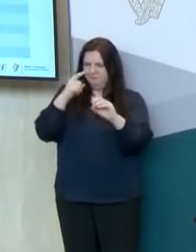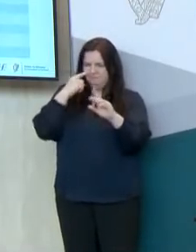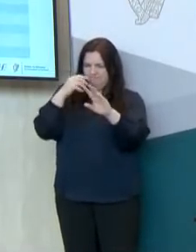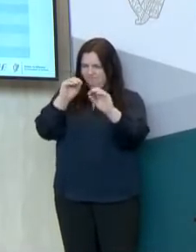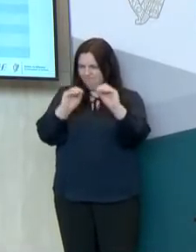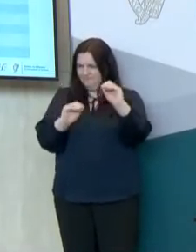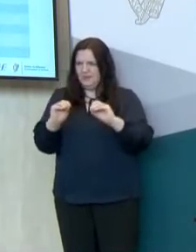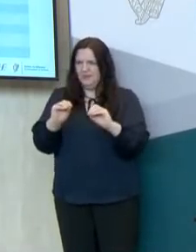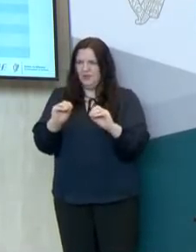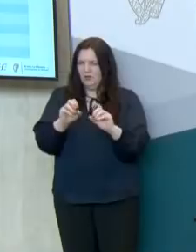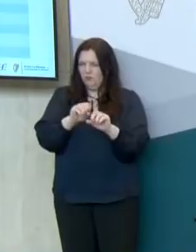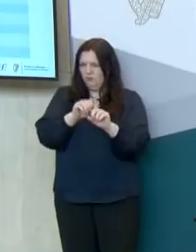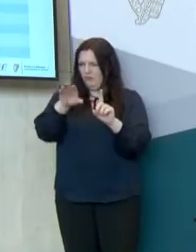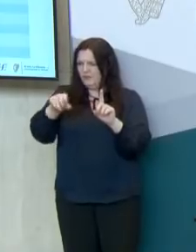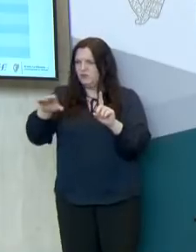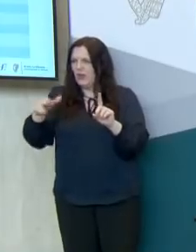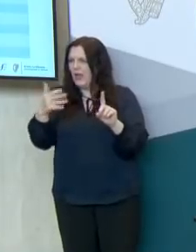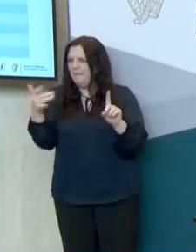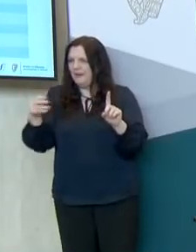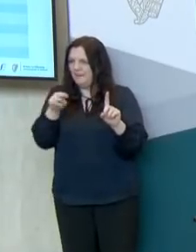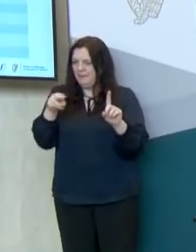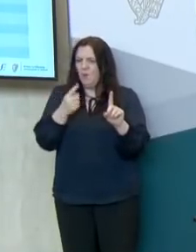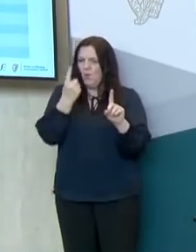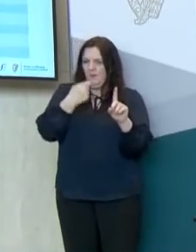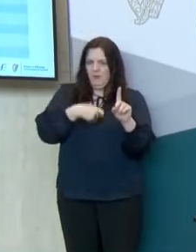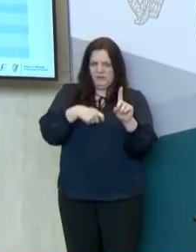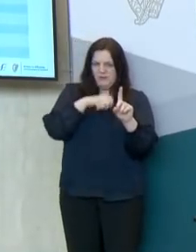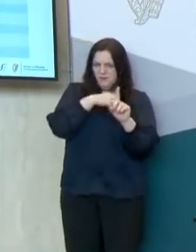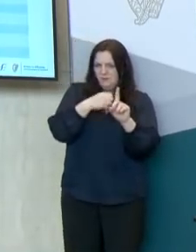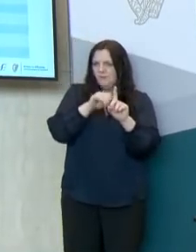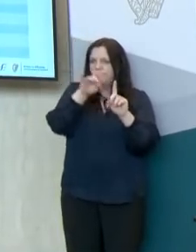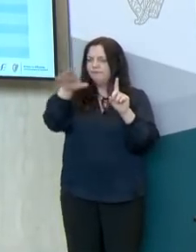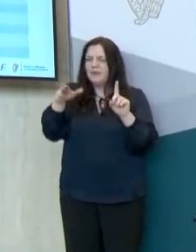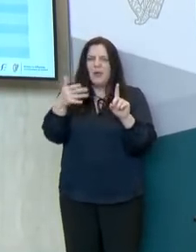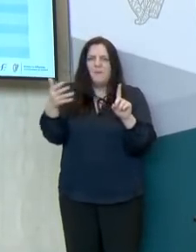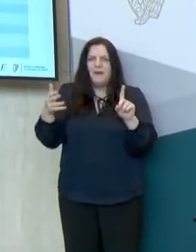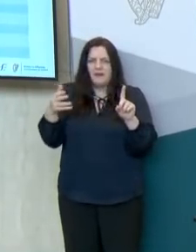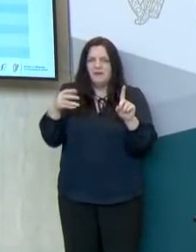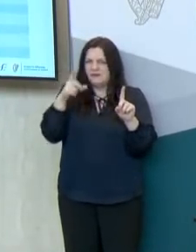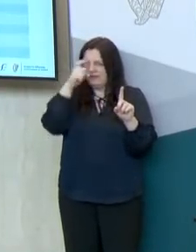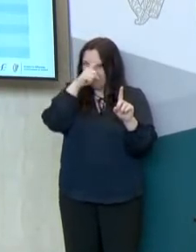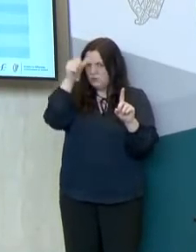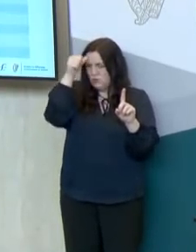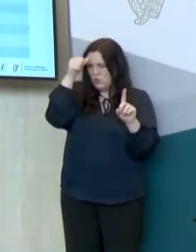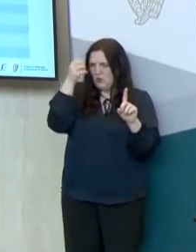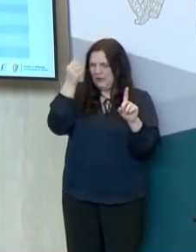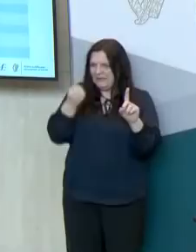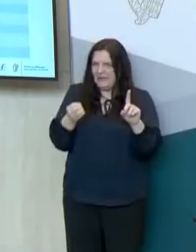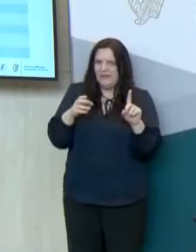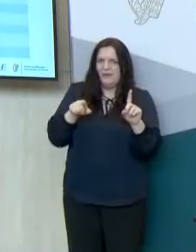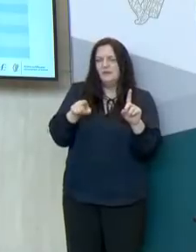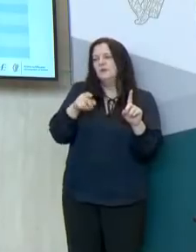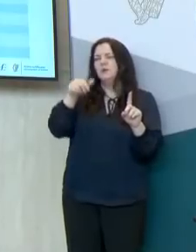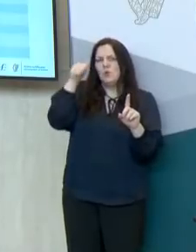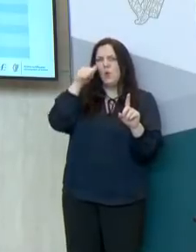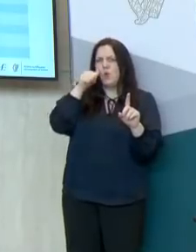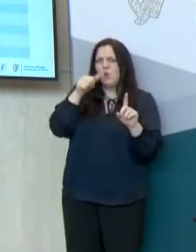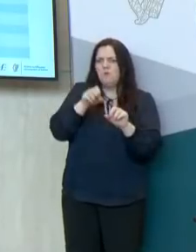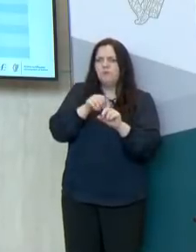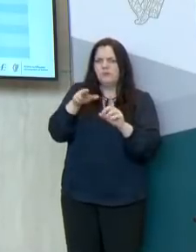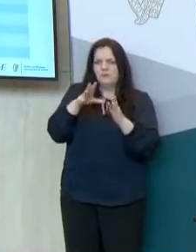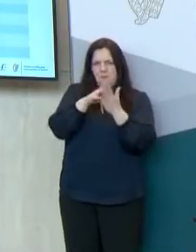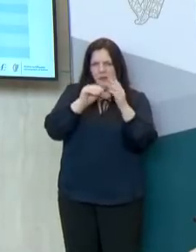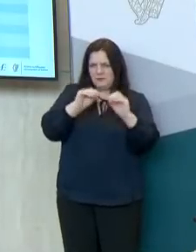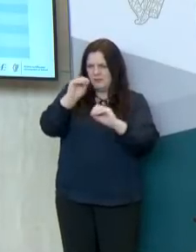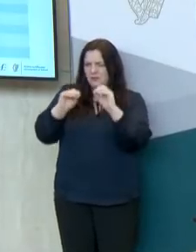reproduction number is very difficult under these circumstances, so we know that our model-based estimates are out.